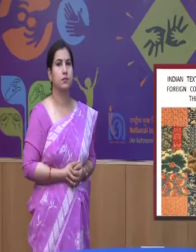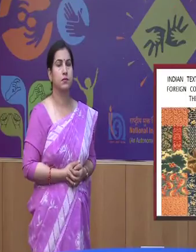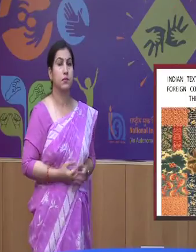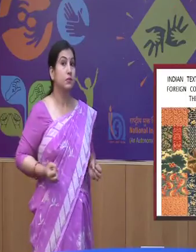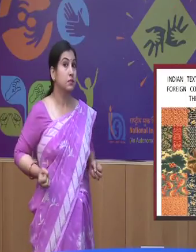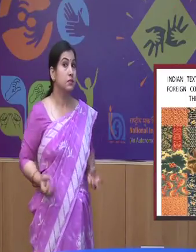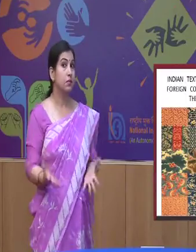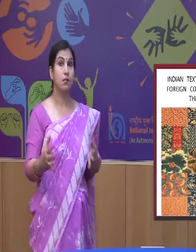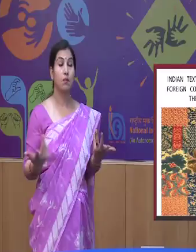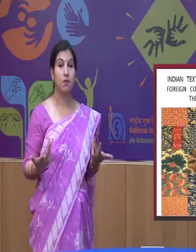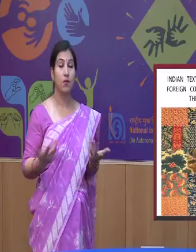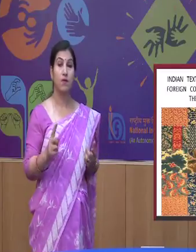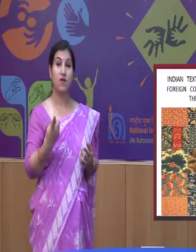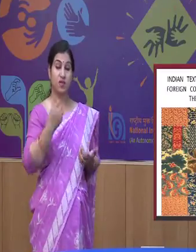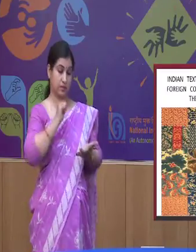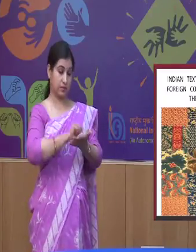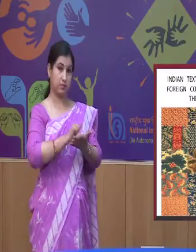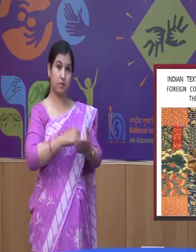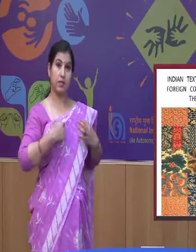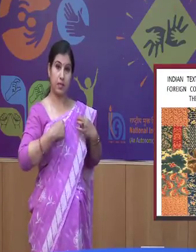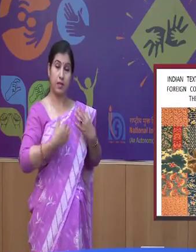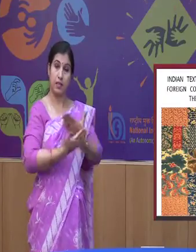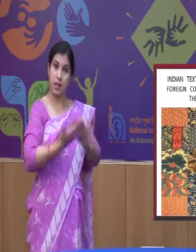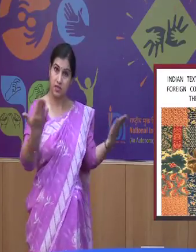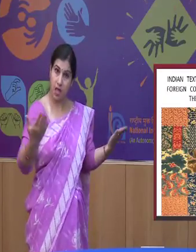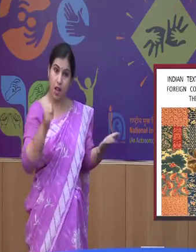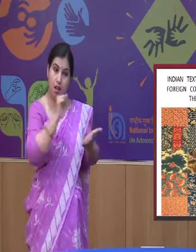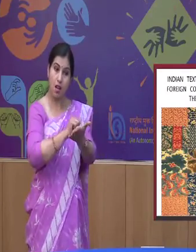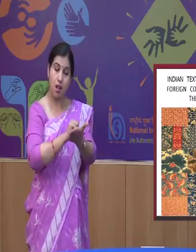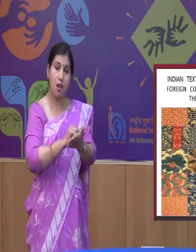We will begin with the textile industry.